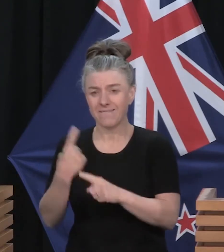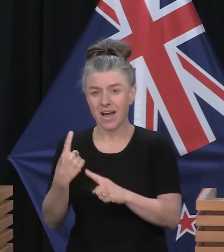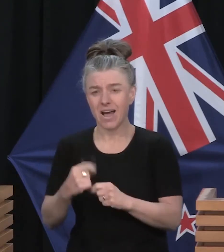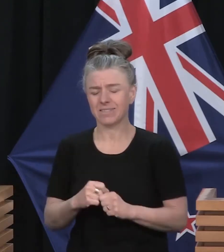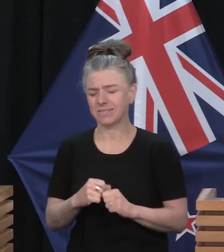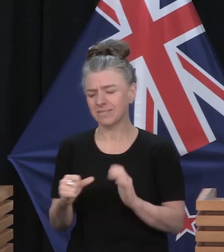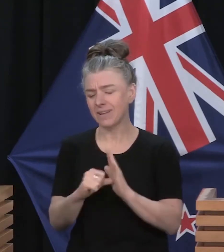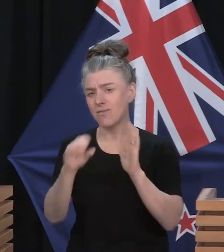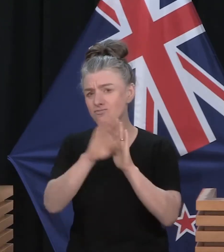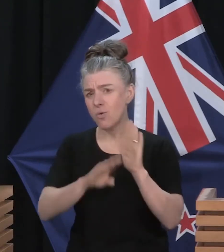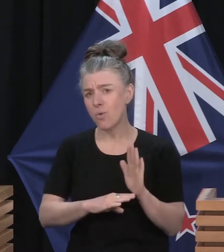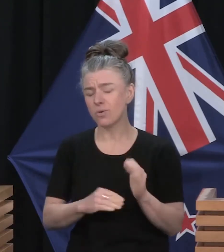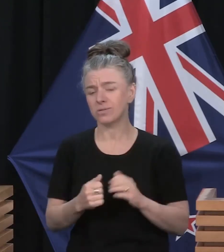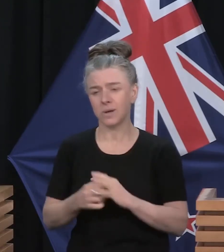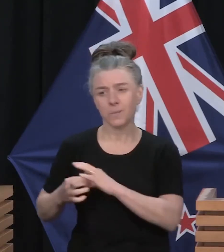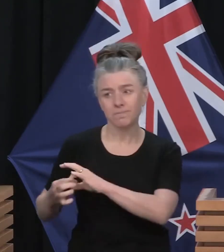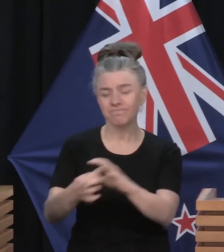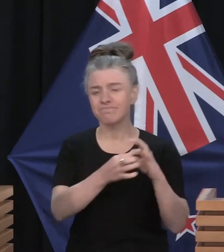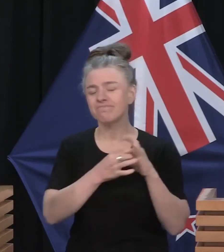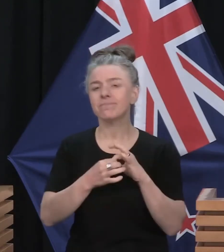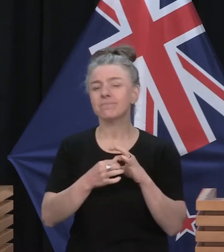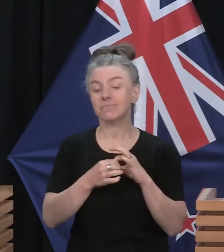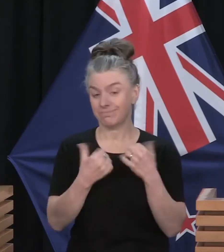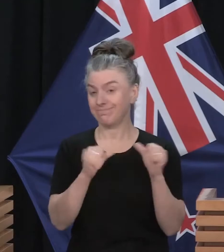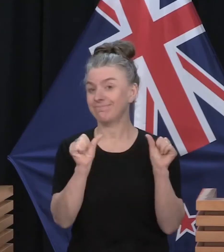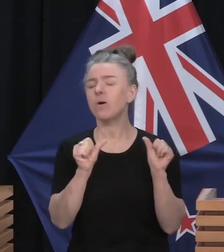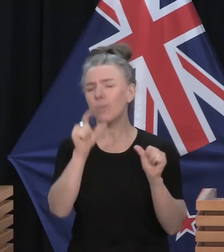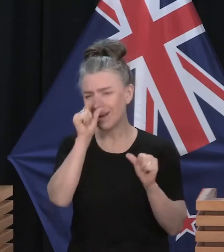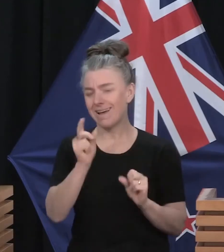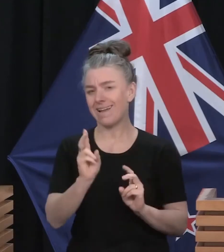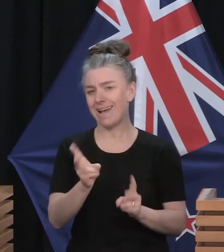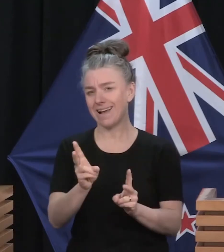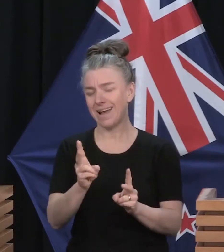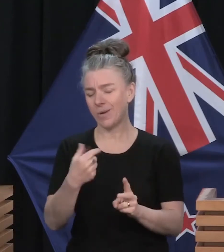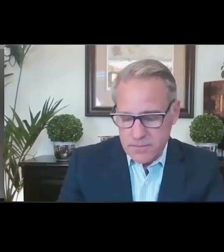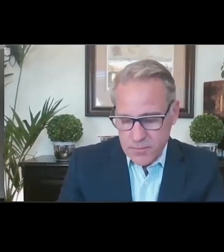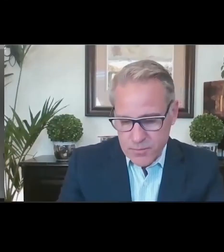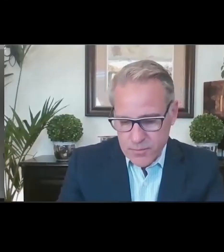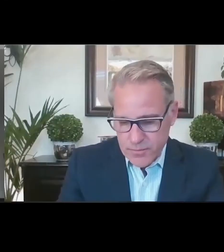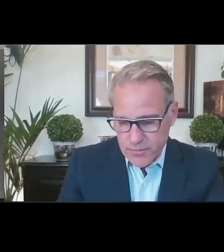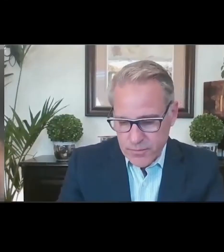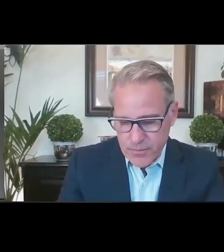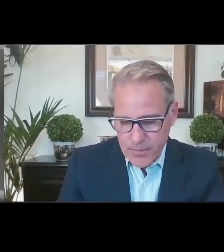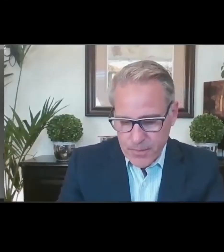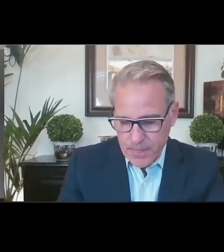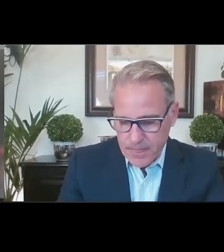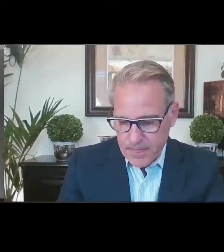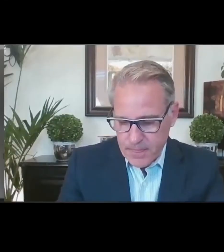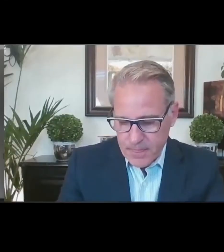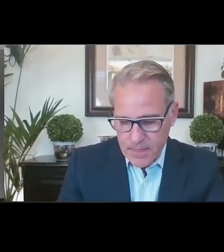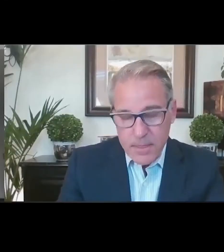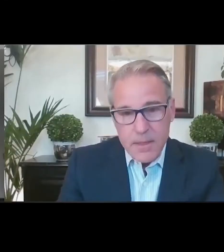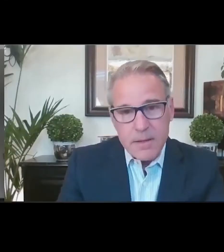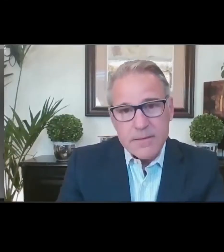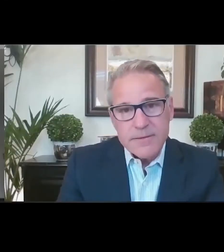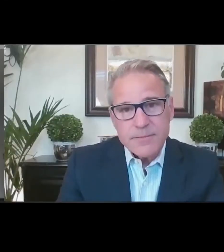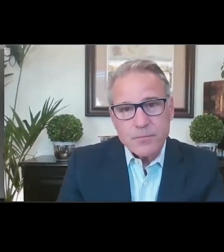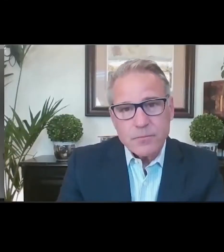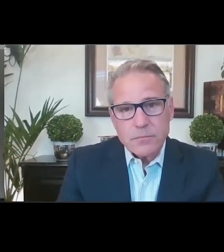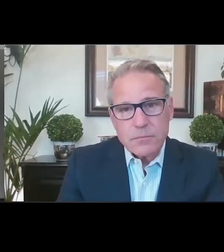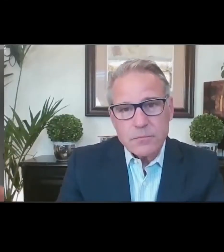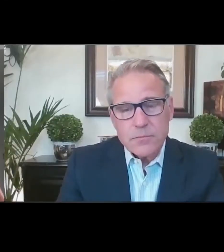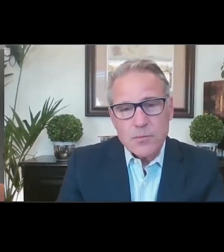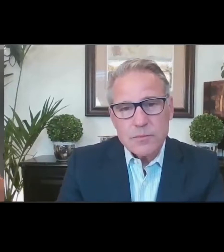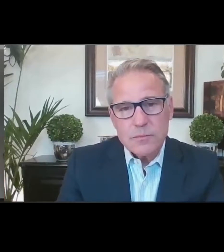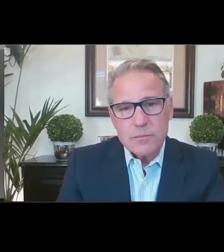we can do so again. We have come too far to go backwards. Dr. Bar-Yam says here in the US,